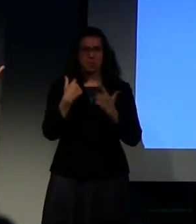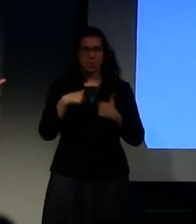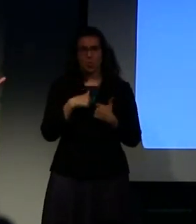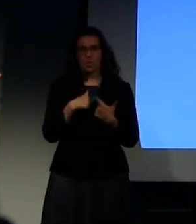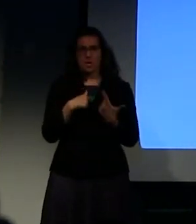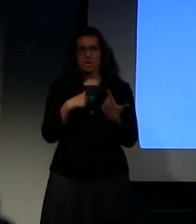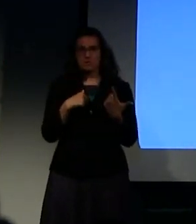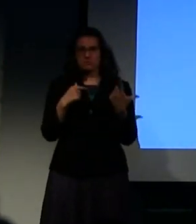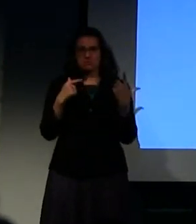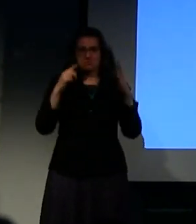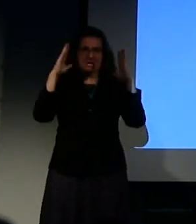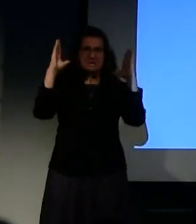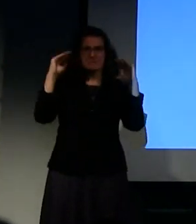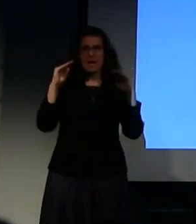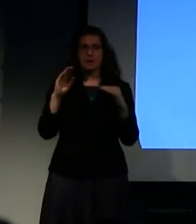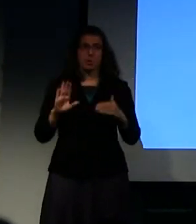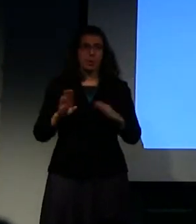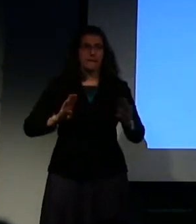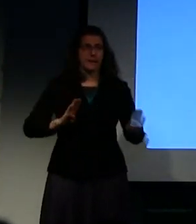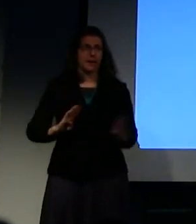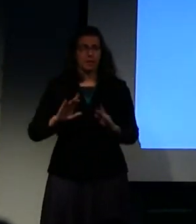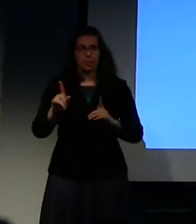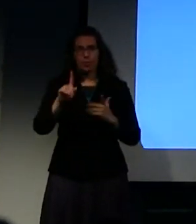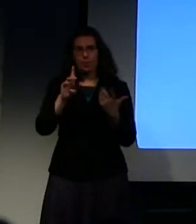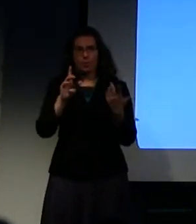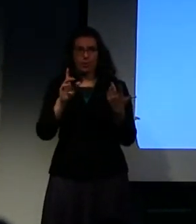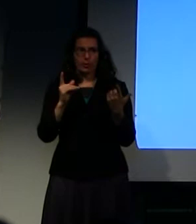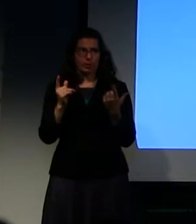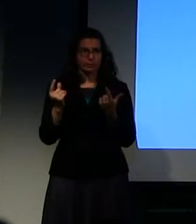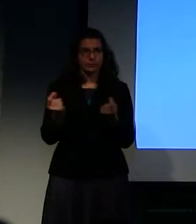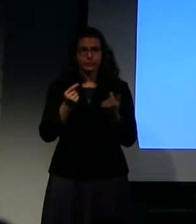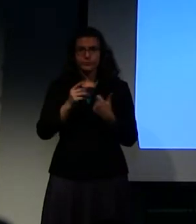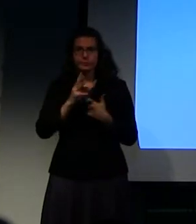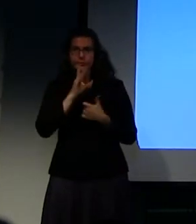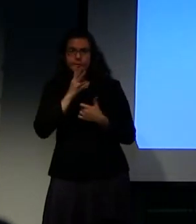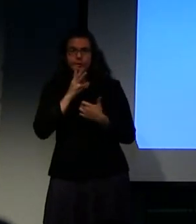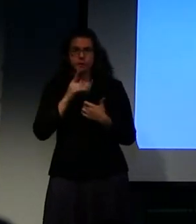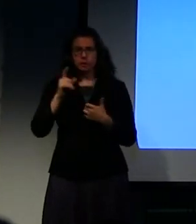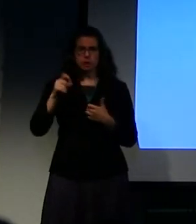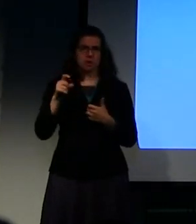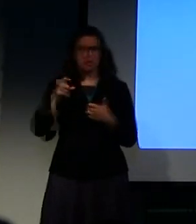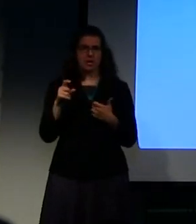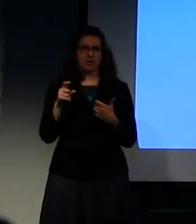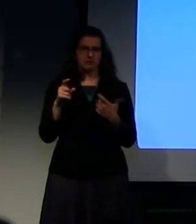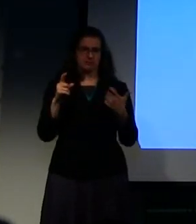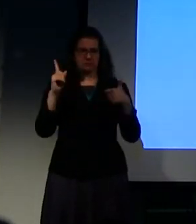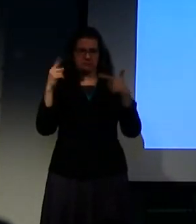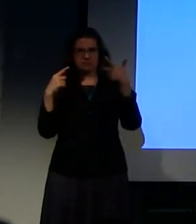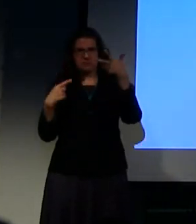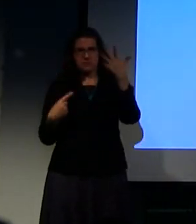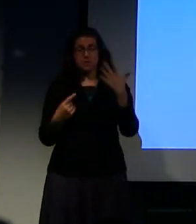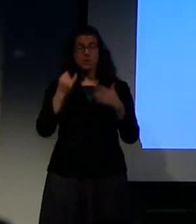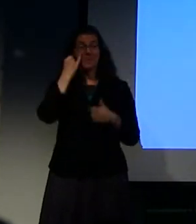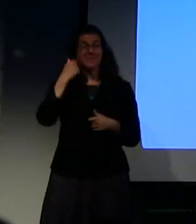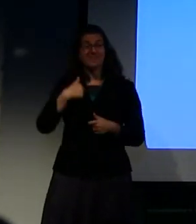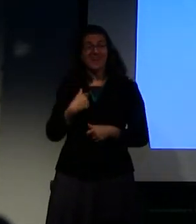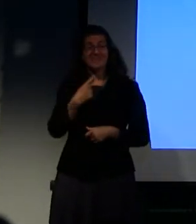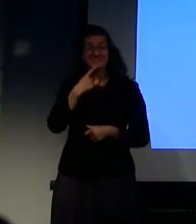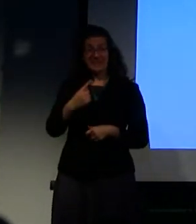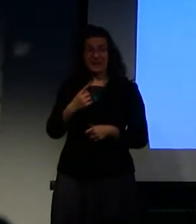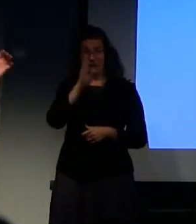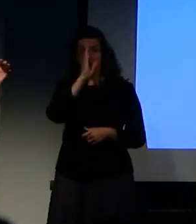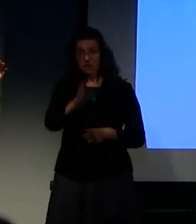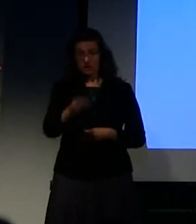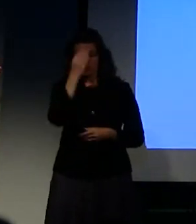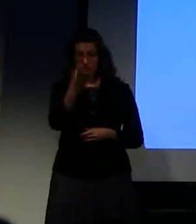should say, what they should be doing. So I find that if I say up front, this is it,